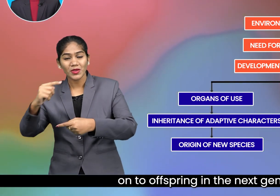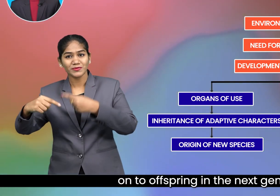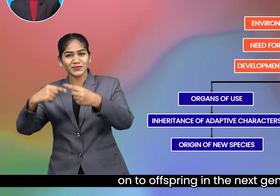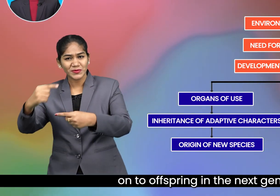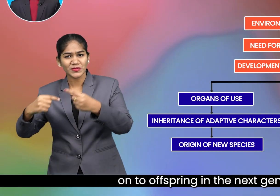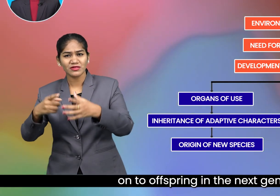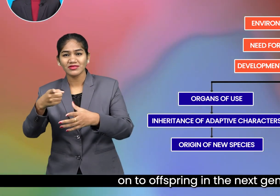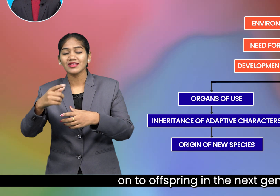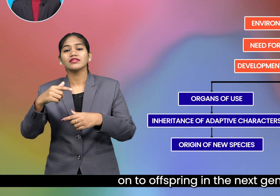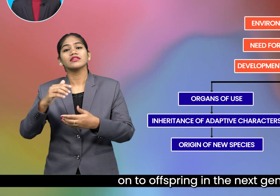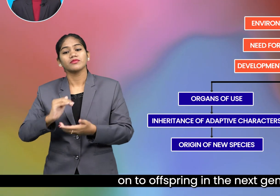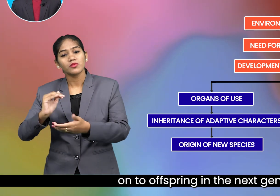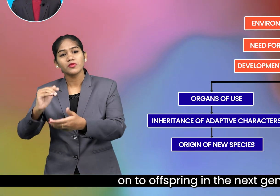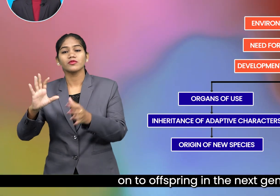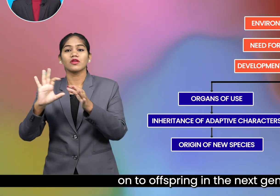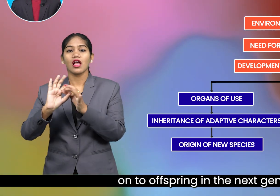next generation.